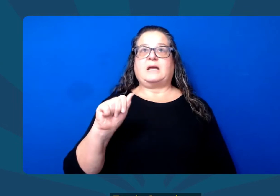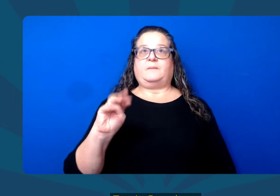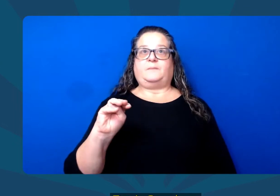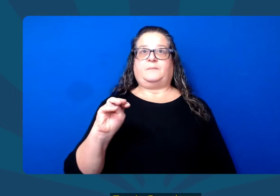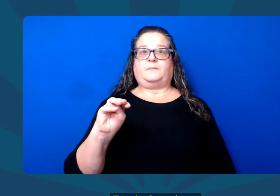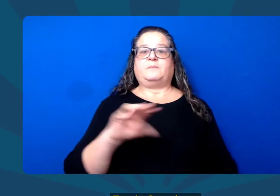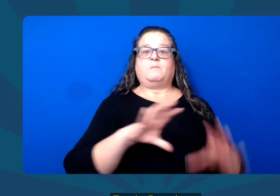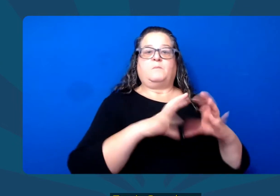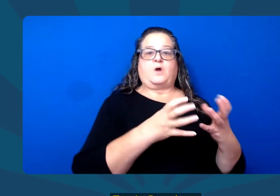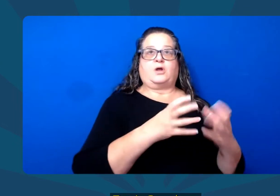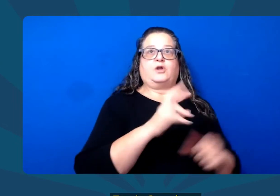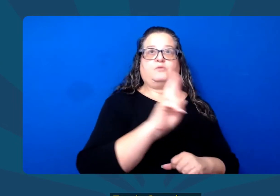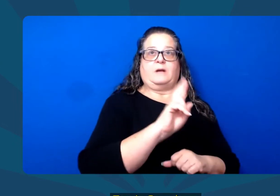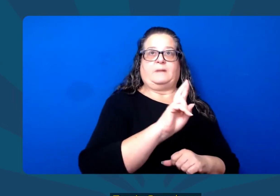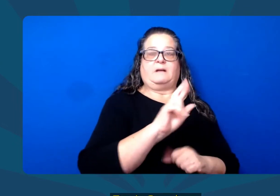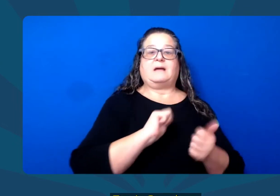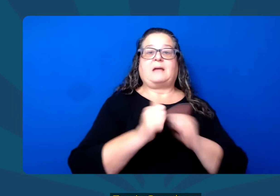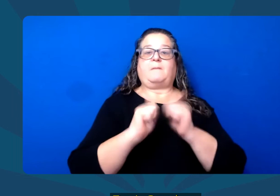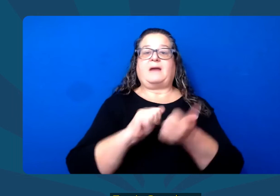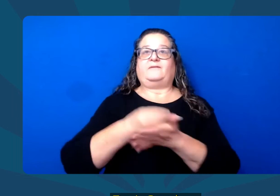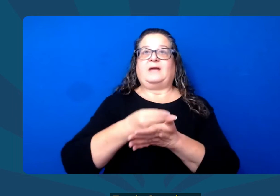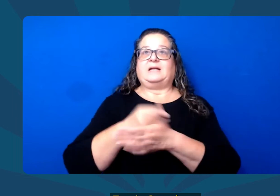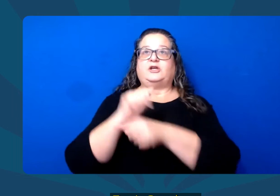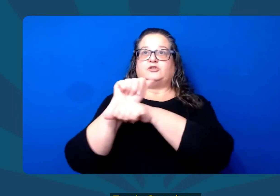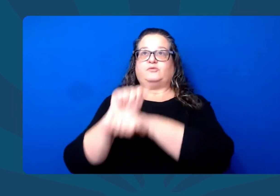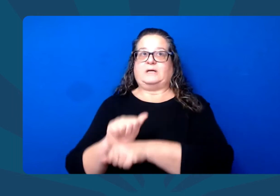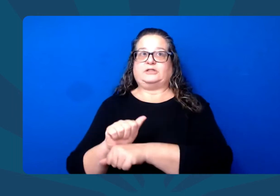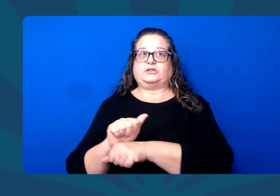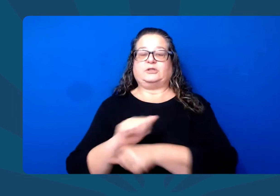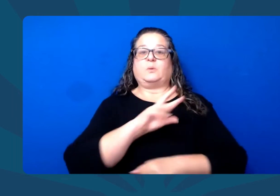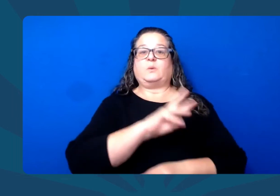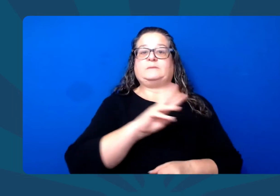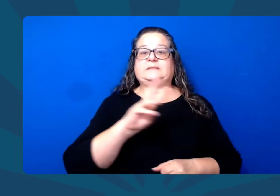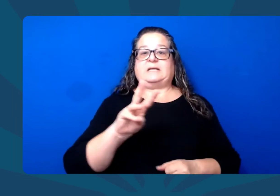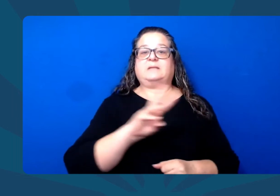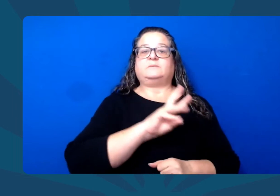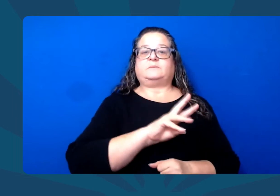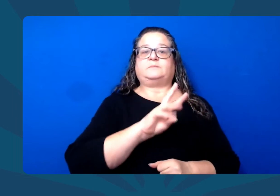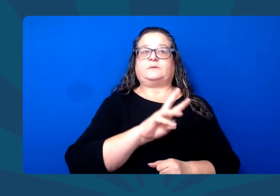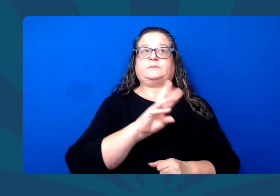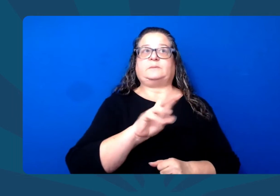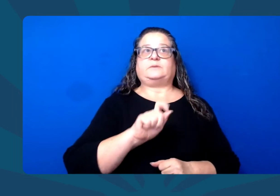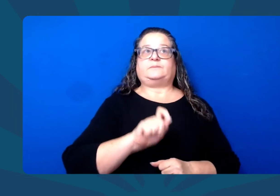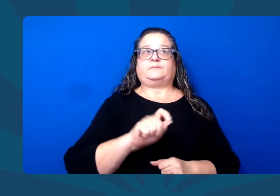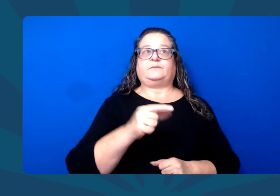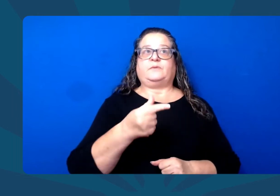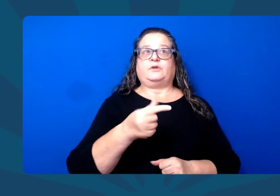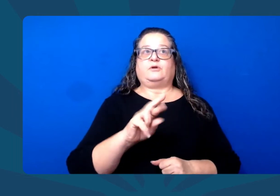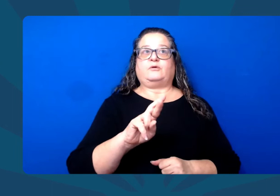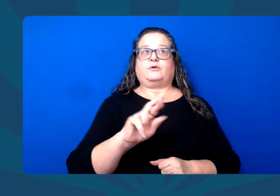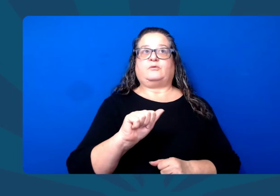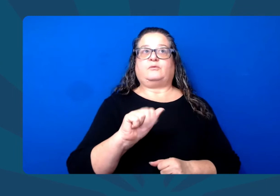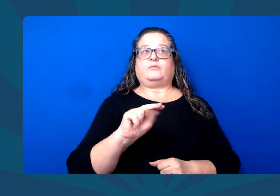Travis Grantham, Party, Republican. Campaign funding, traditional.